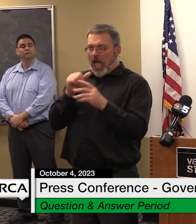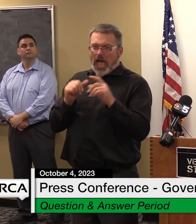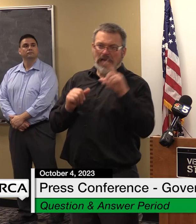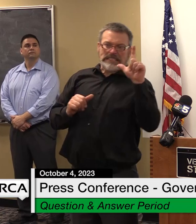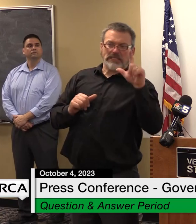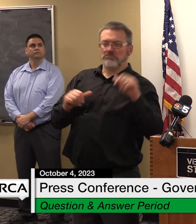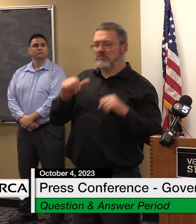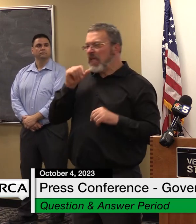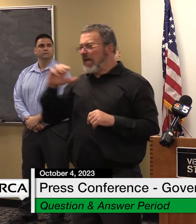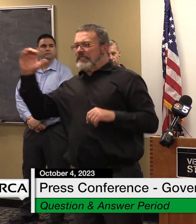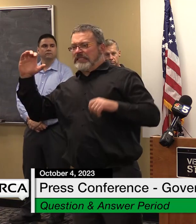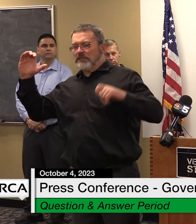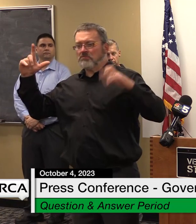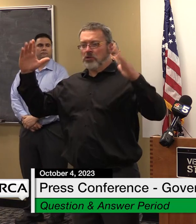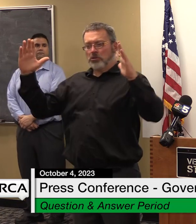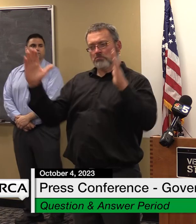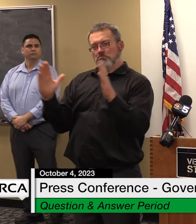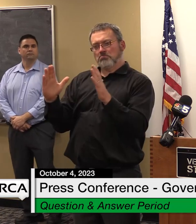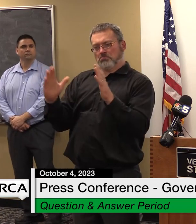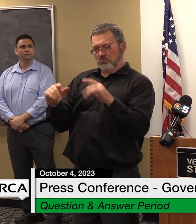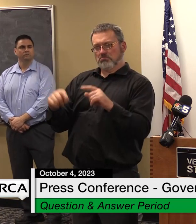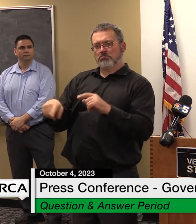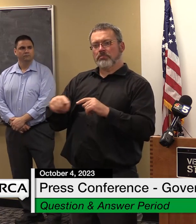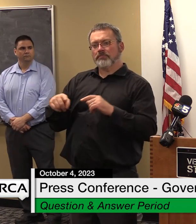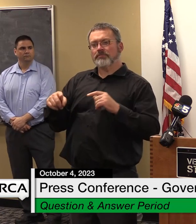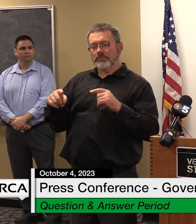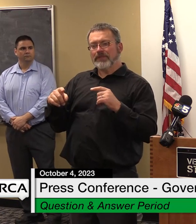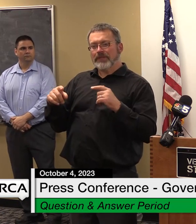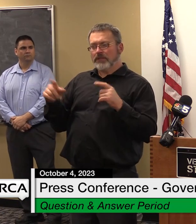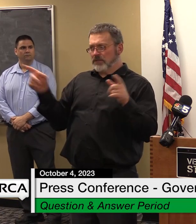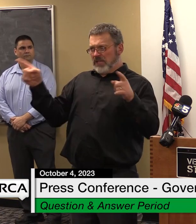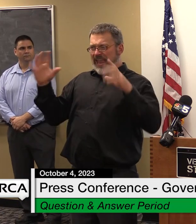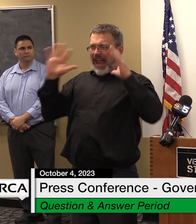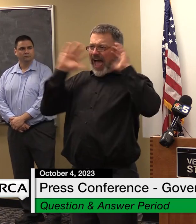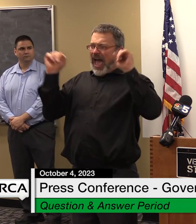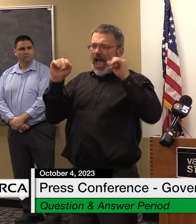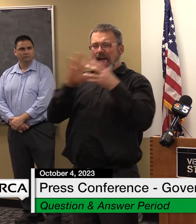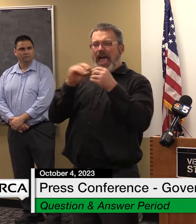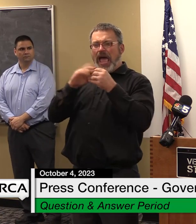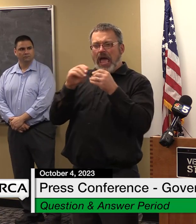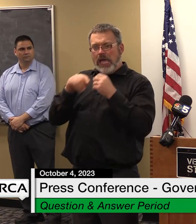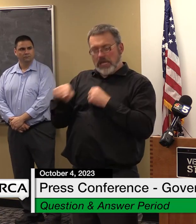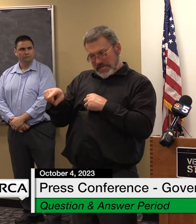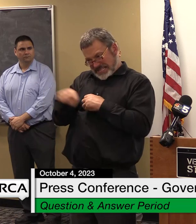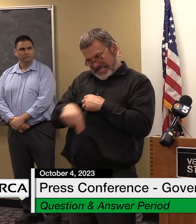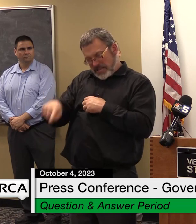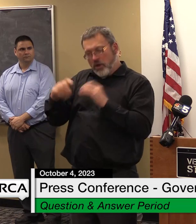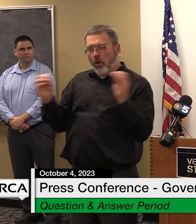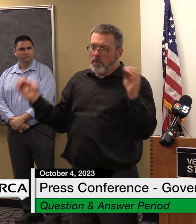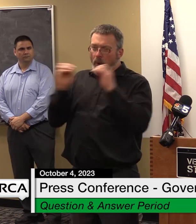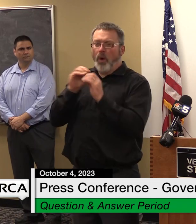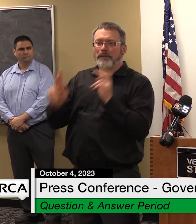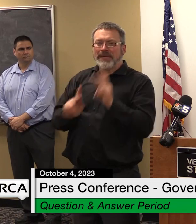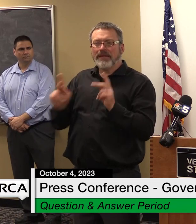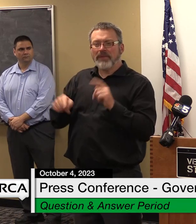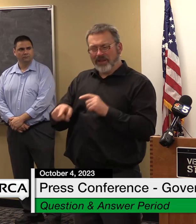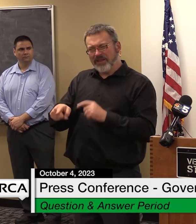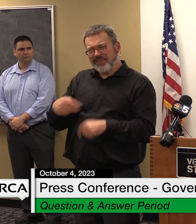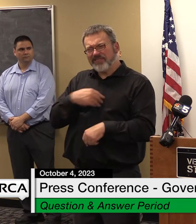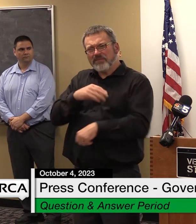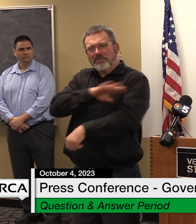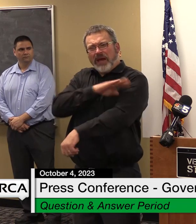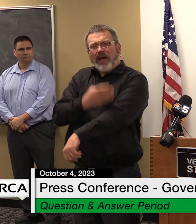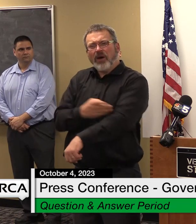loudest voices, and obviously with a limited number of people have quite a bit of power when you have such a